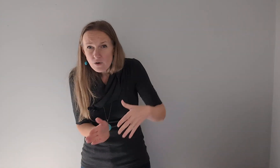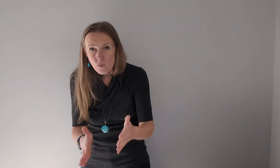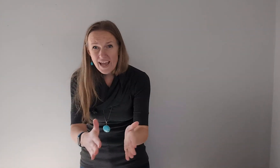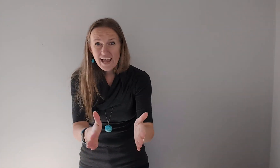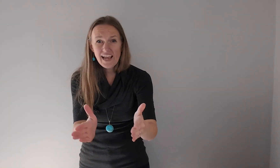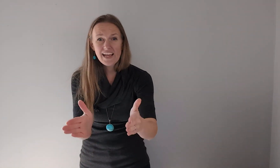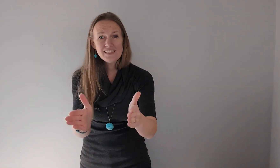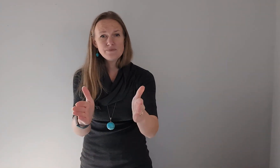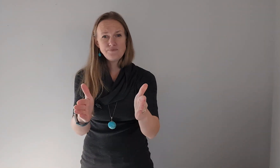a way